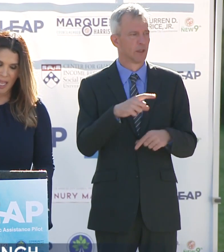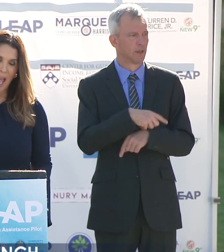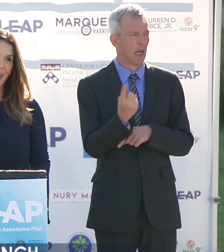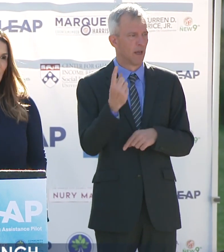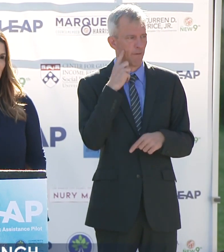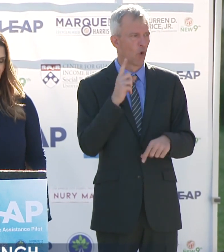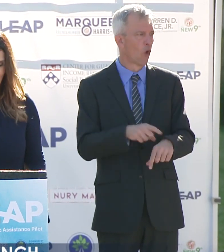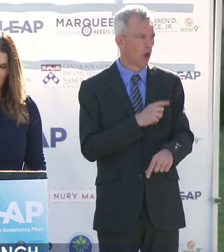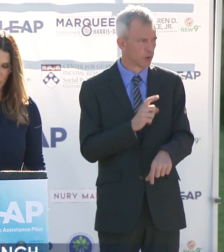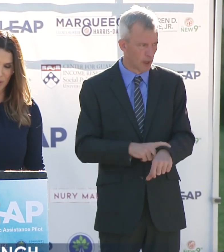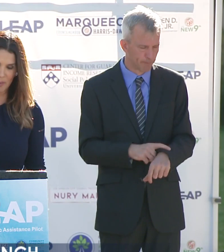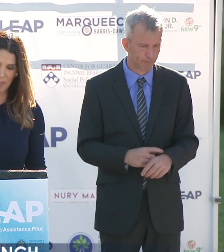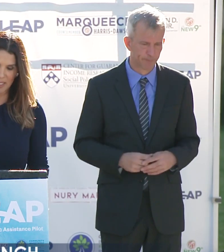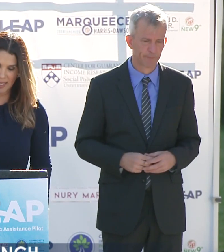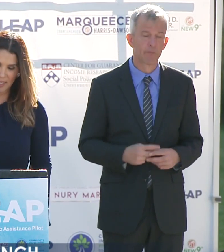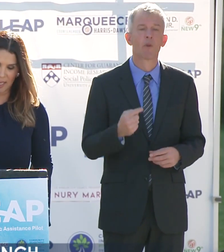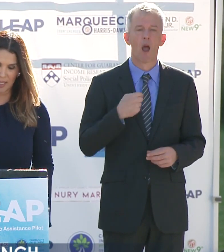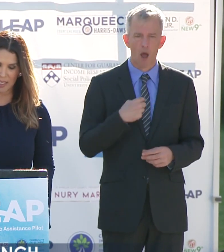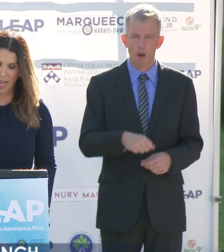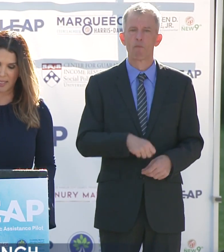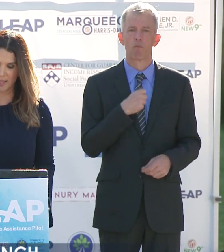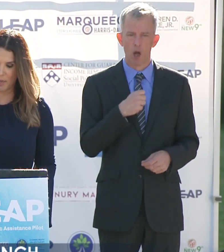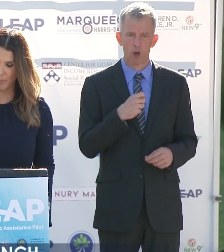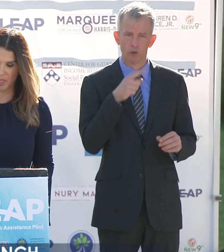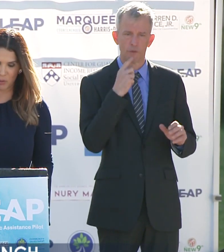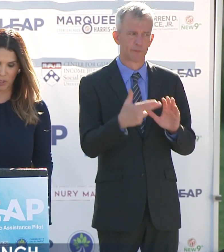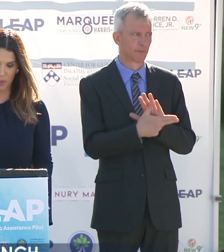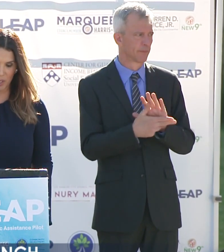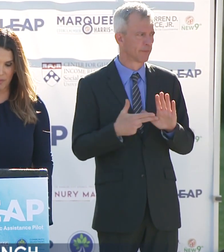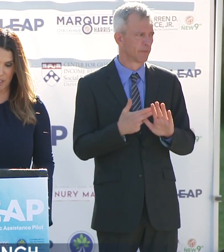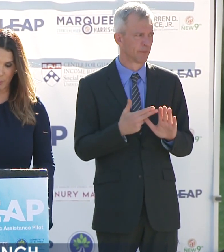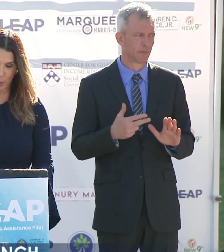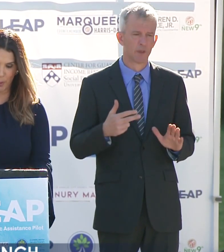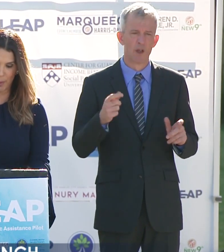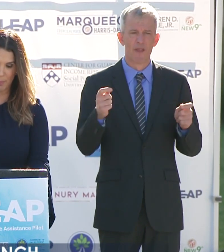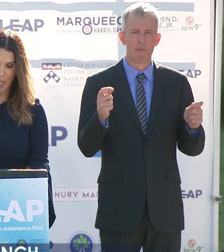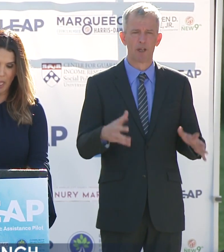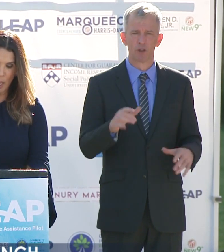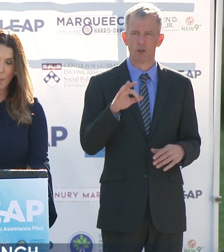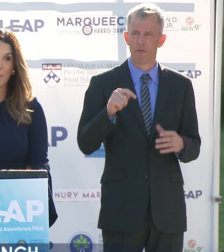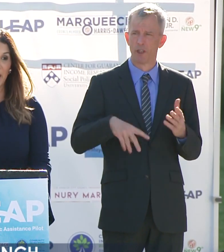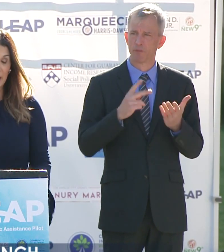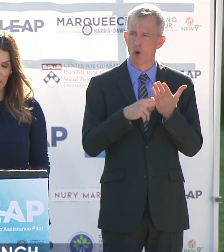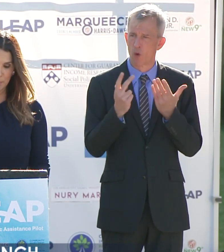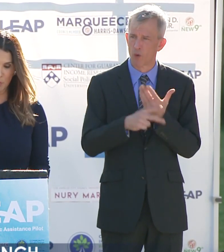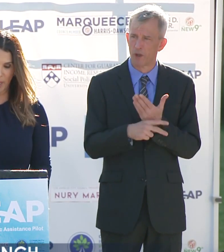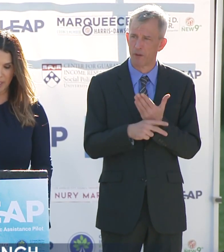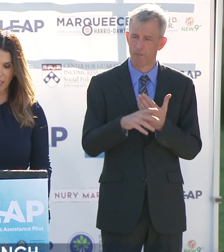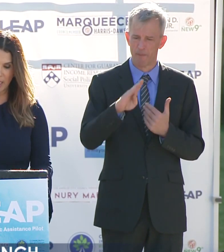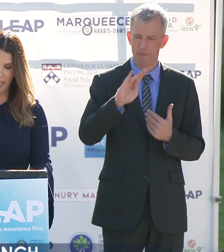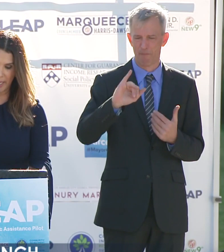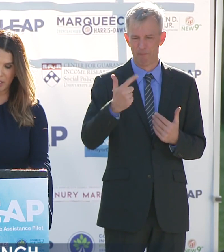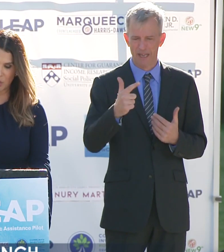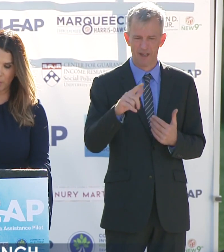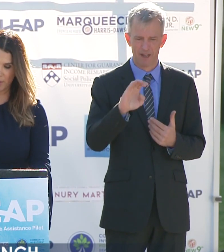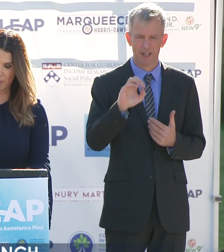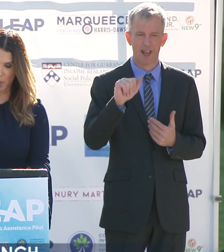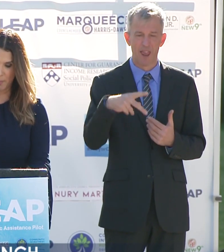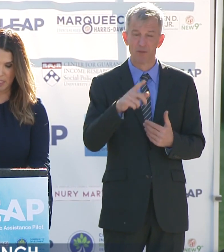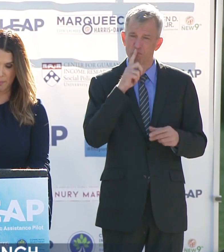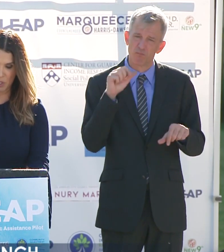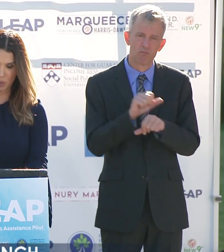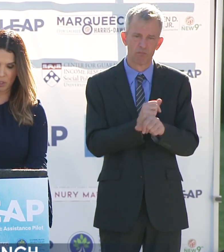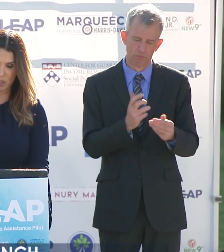here. I am proud to be designated as the administrators of this program. Big Leap directly aligns with